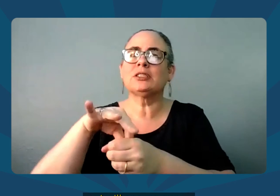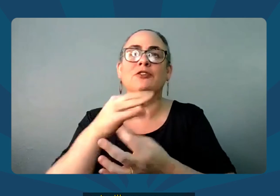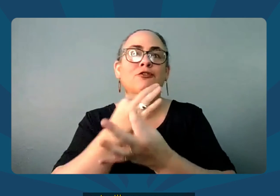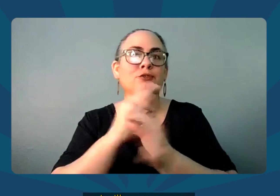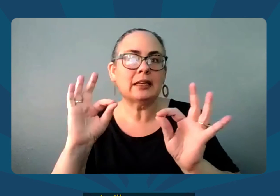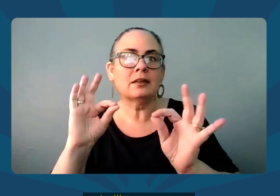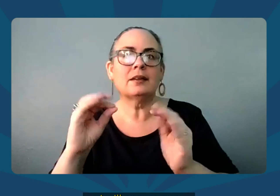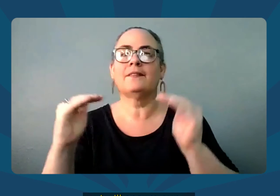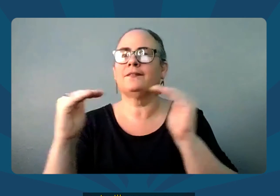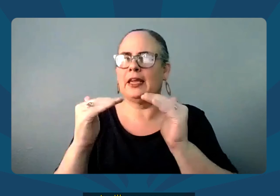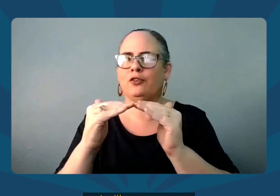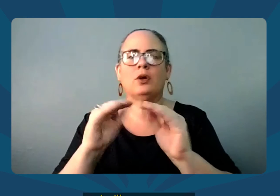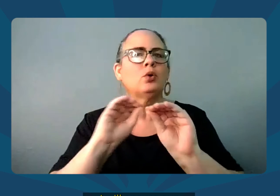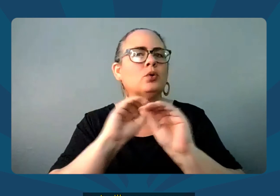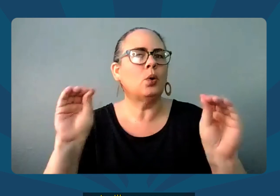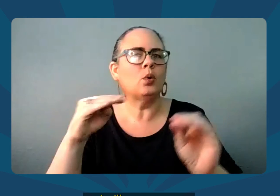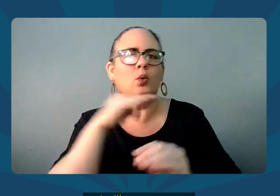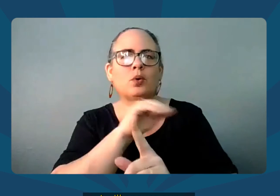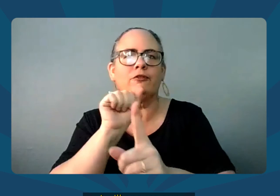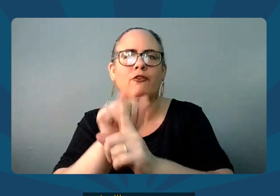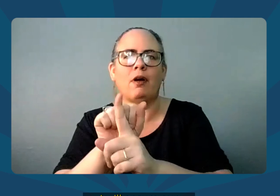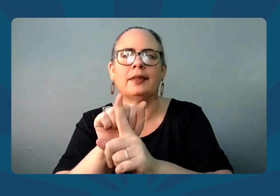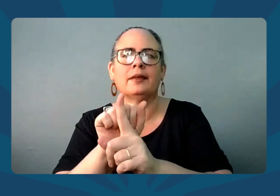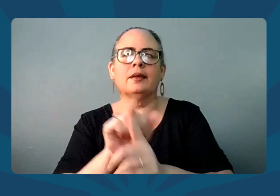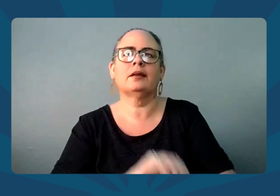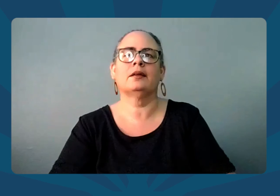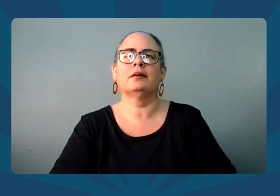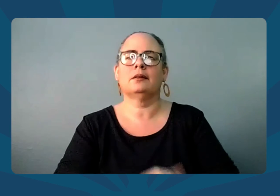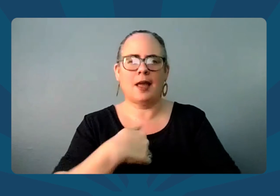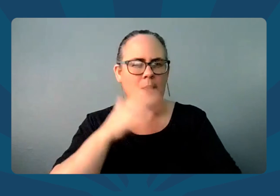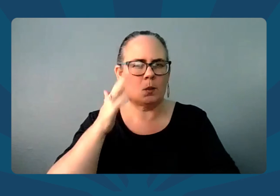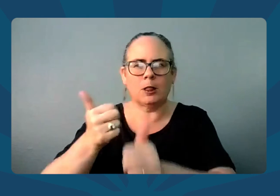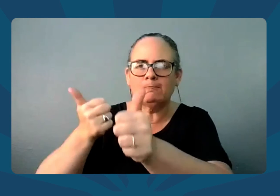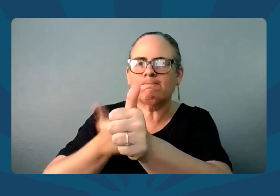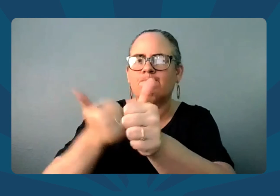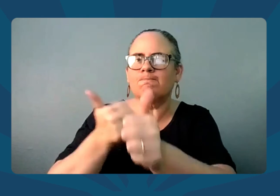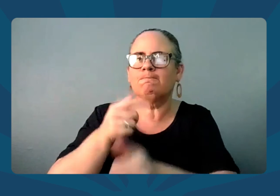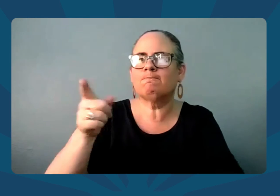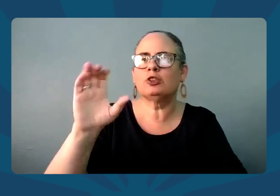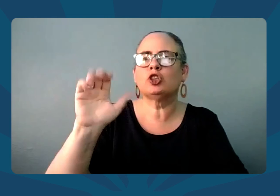I will ensure our elections are free, fair, and without fraud.